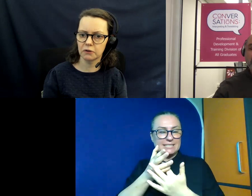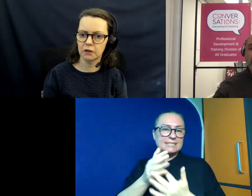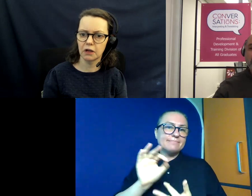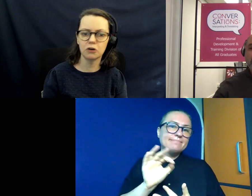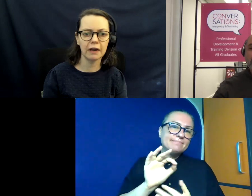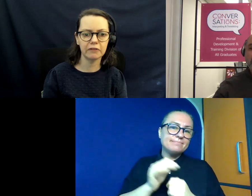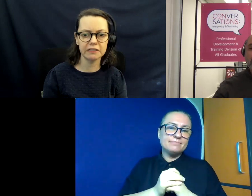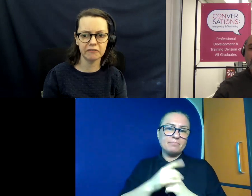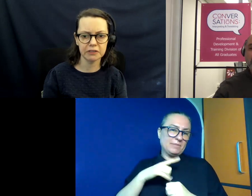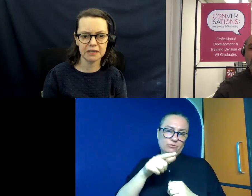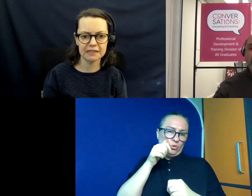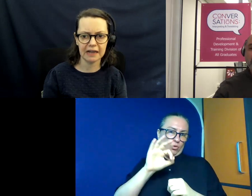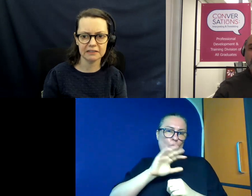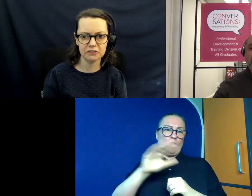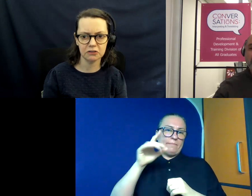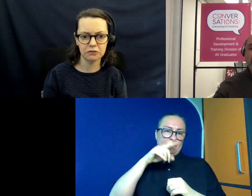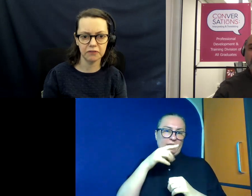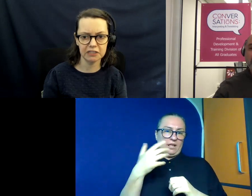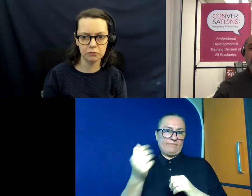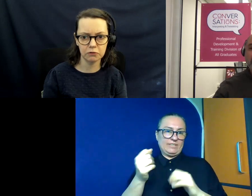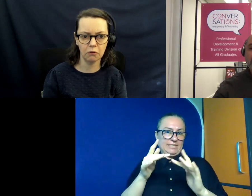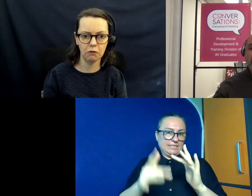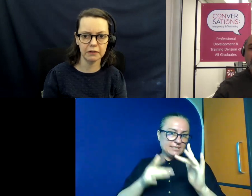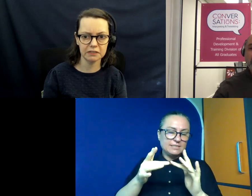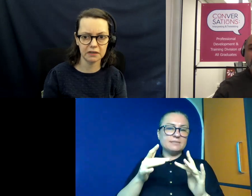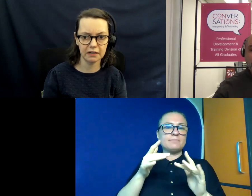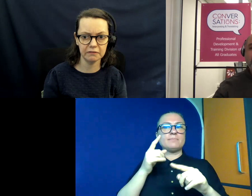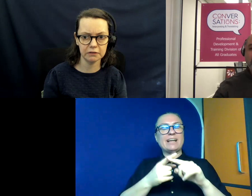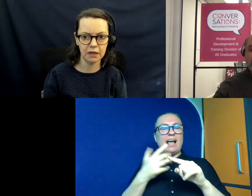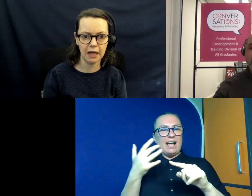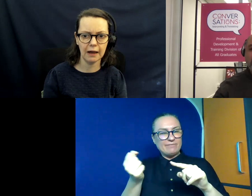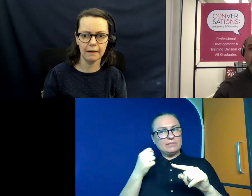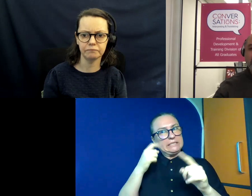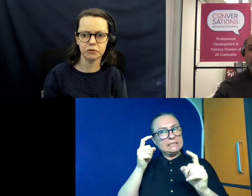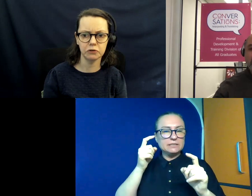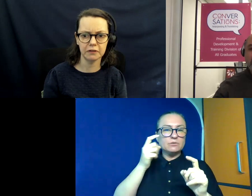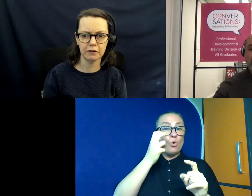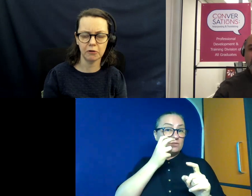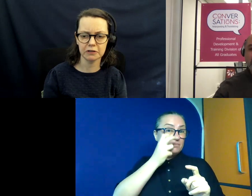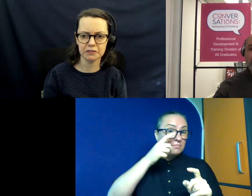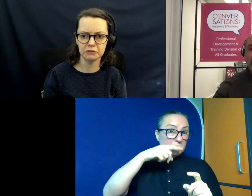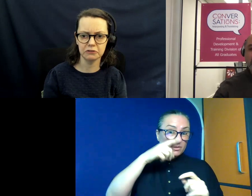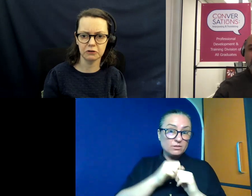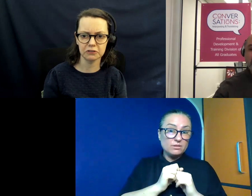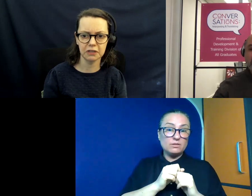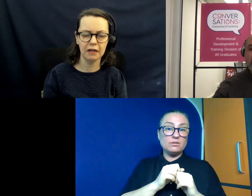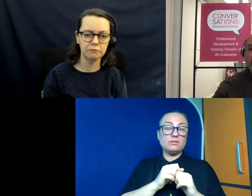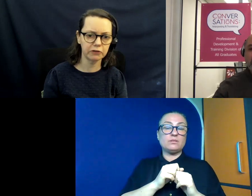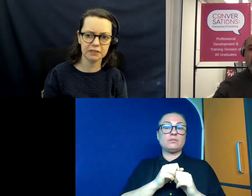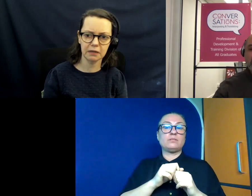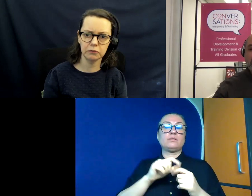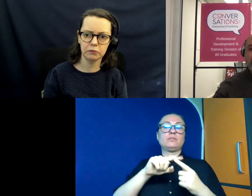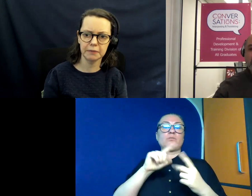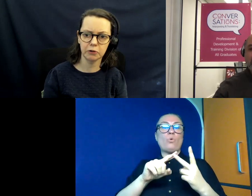So not every deaf person has access to Facebook or the internet even. You know, there are pockets who do not.